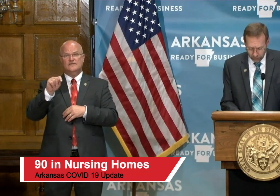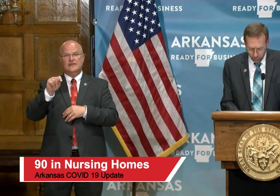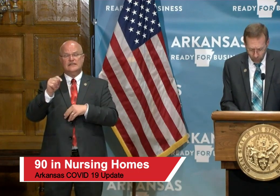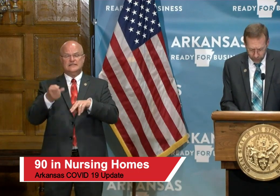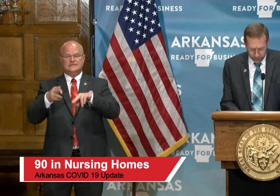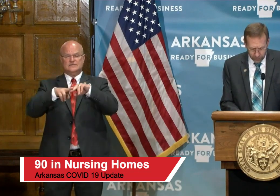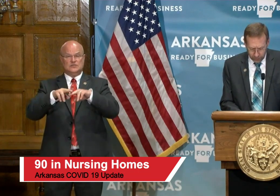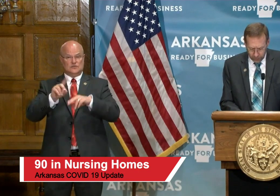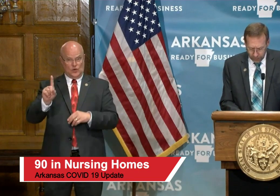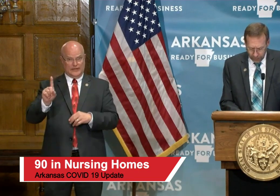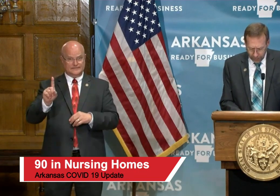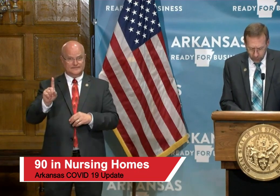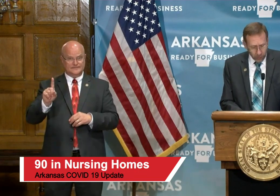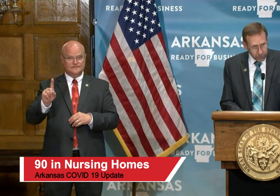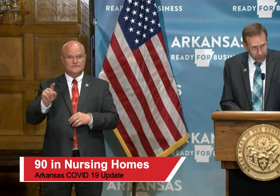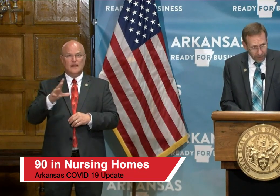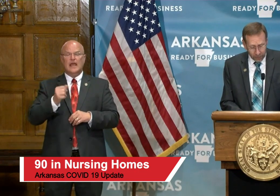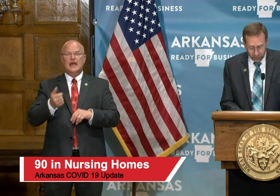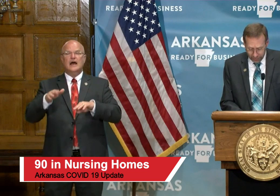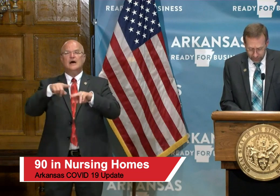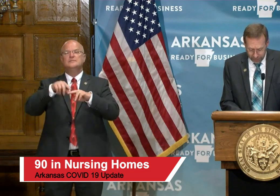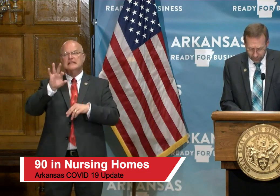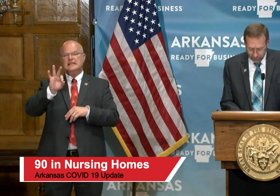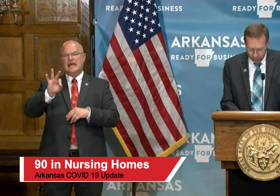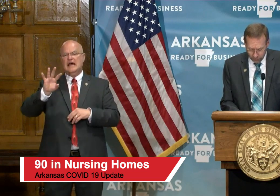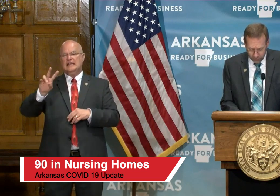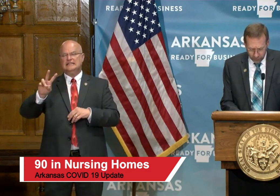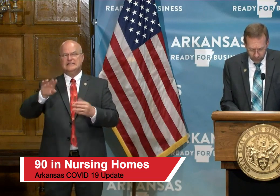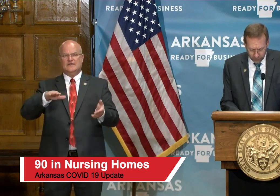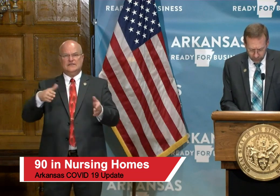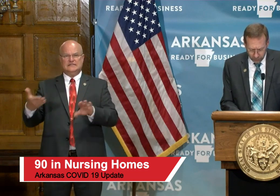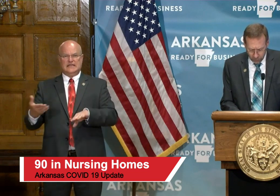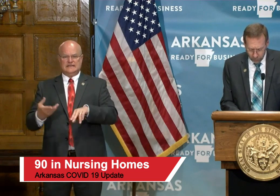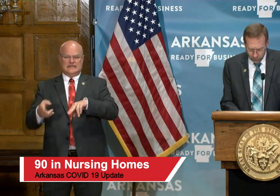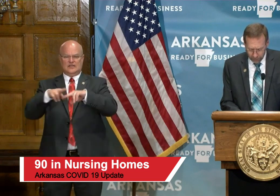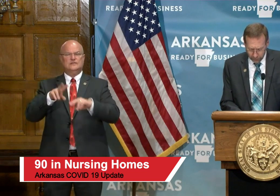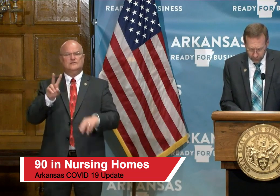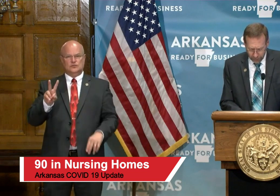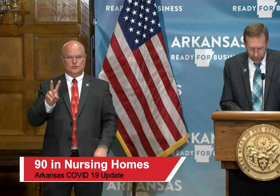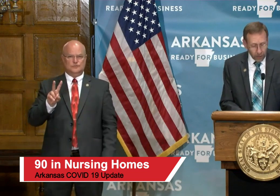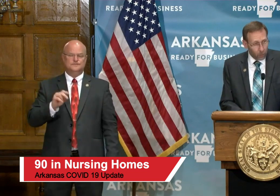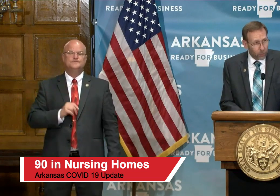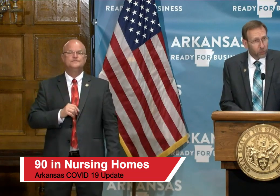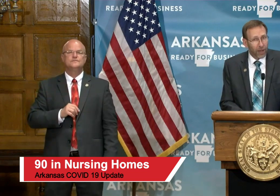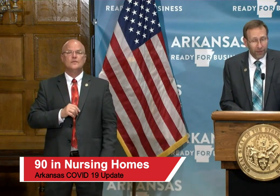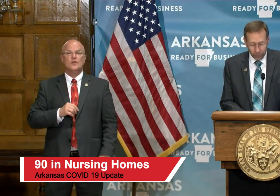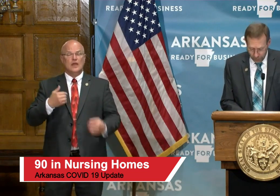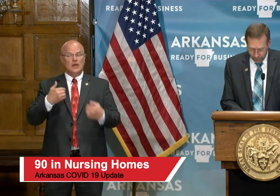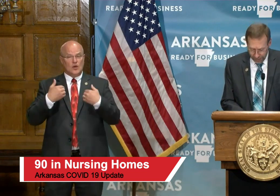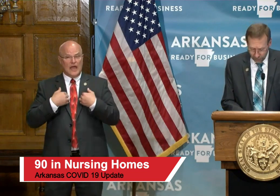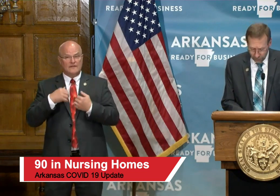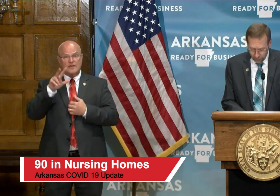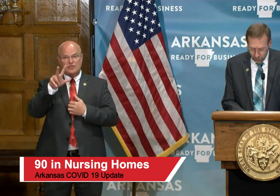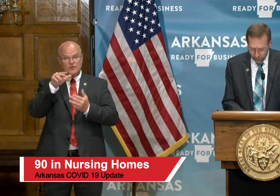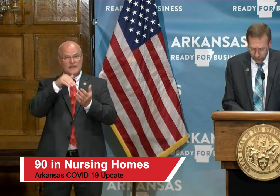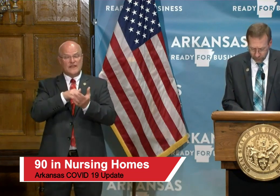net increase of 1. And we're up to 97 deaths, which is an increase of 2 from yesterday. We do have